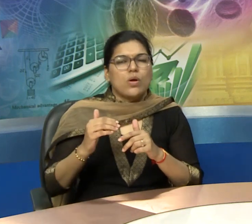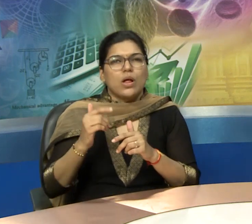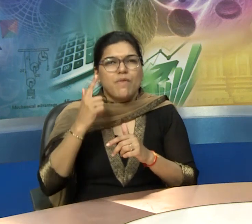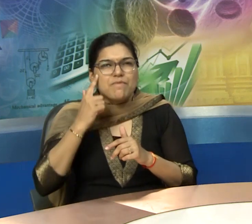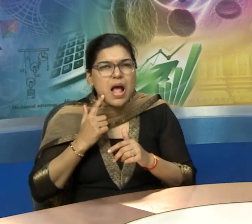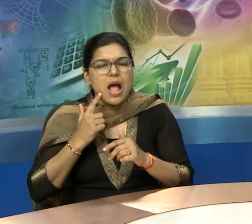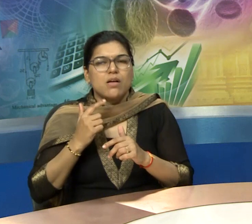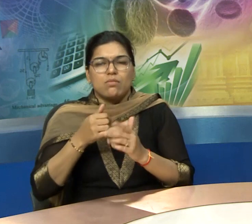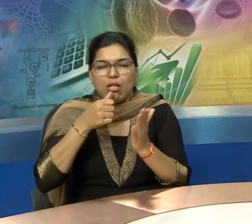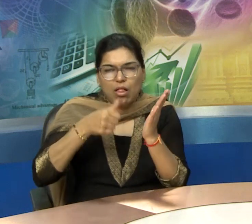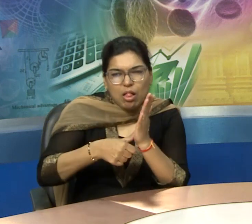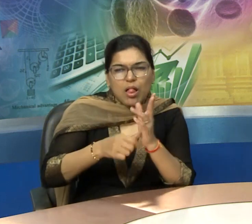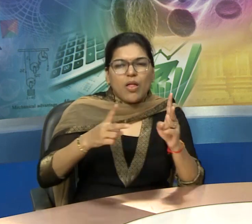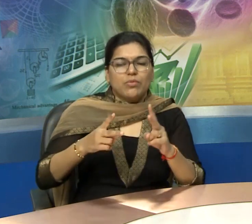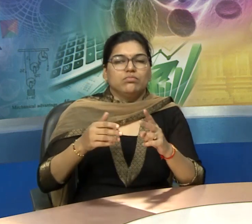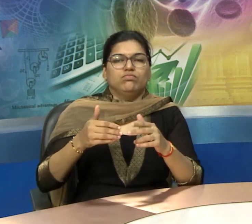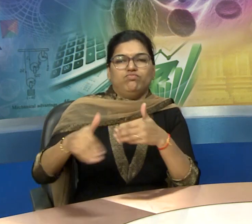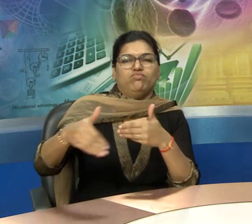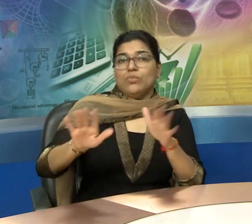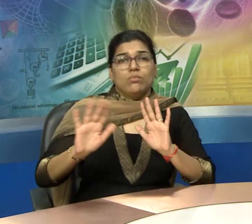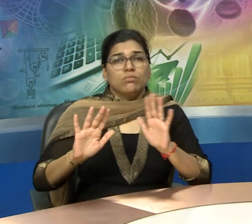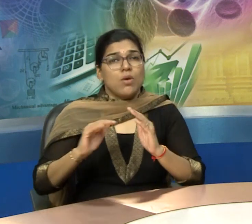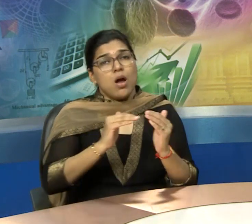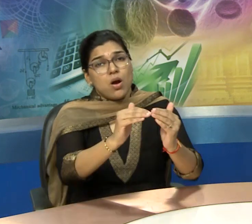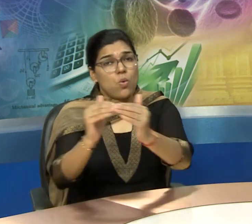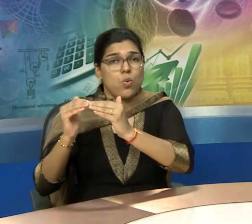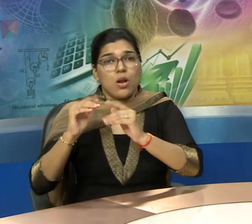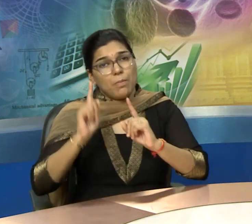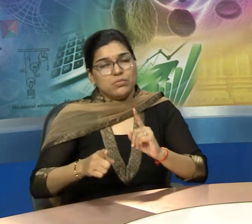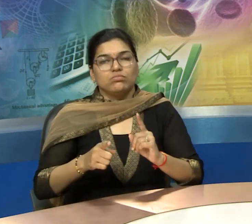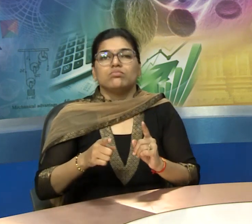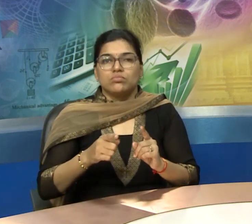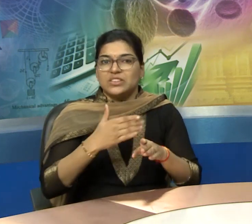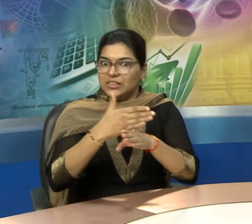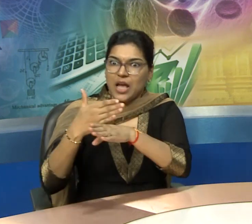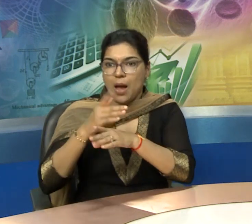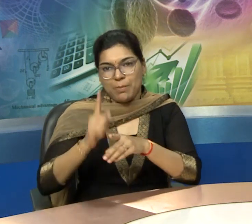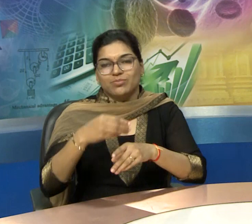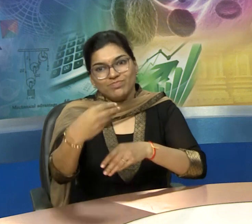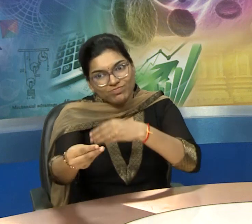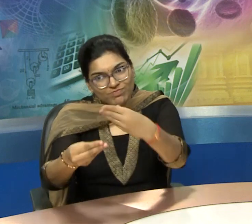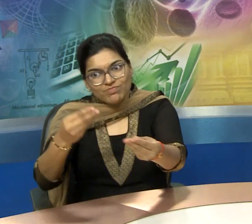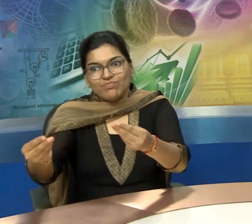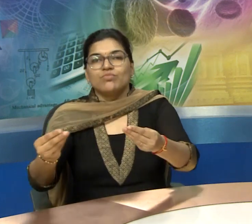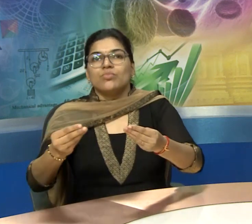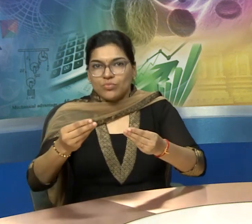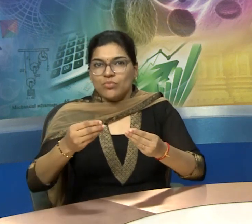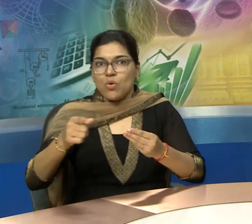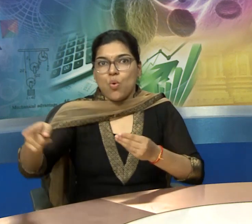important role of library is to disseminate all the shared recorded views